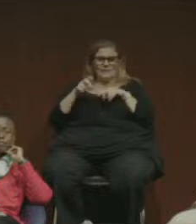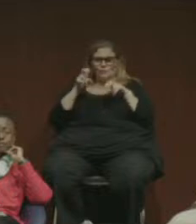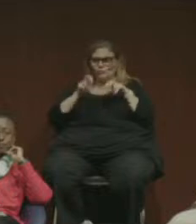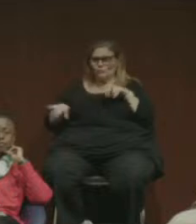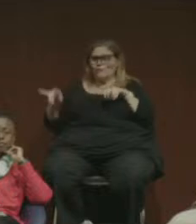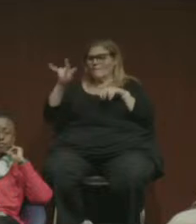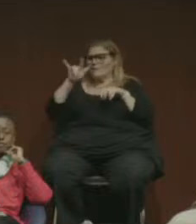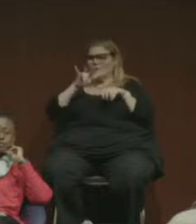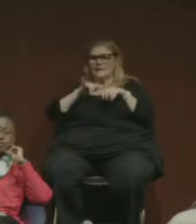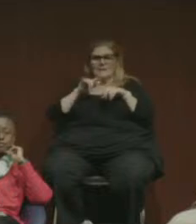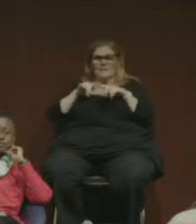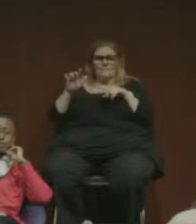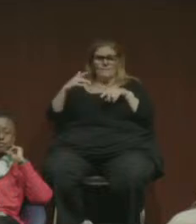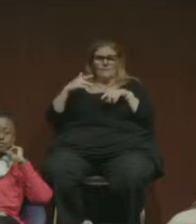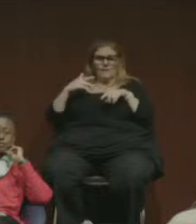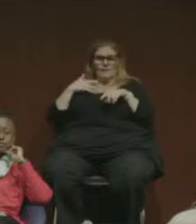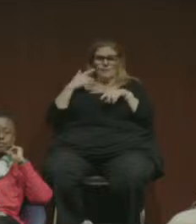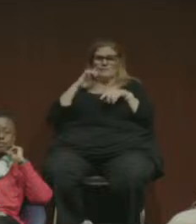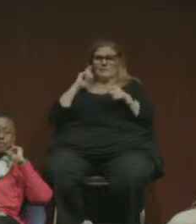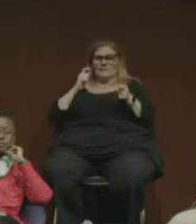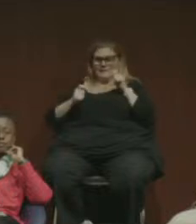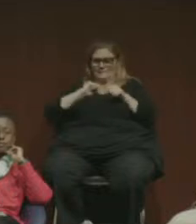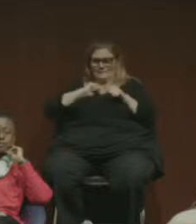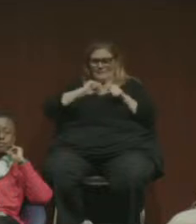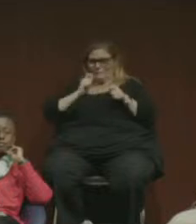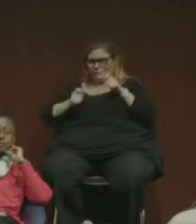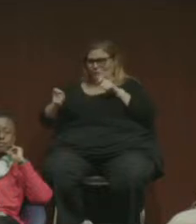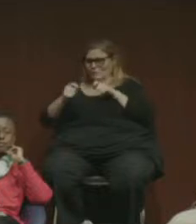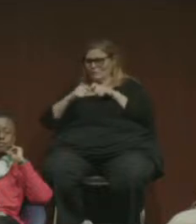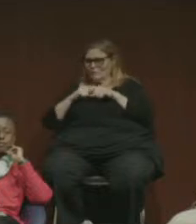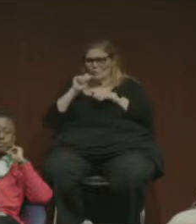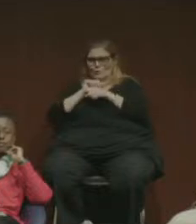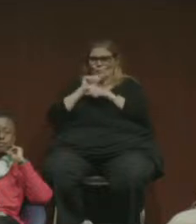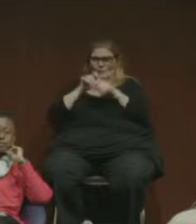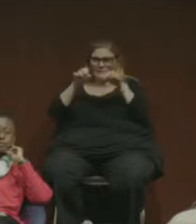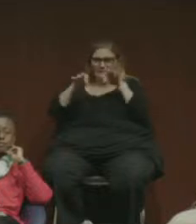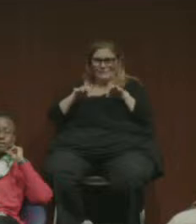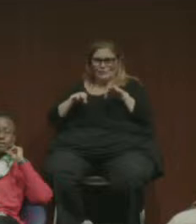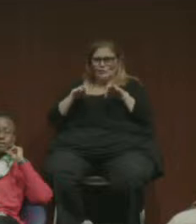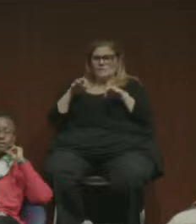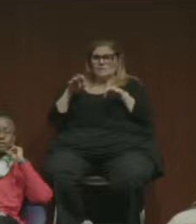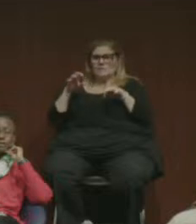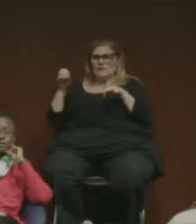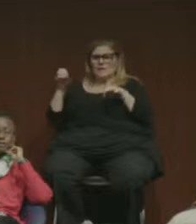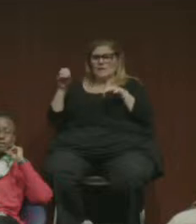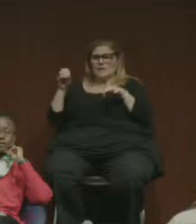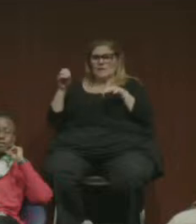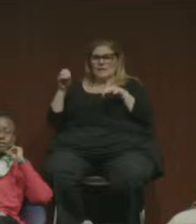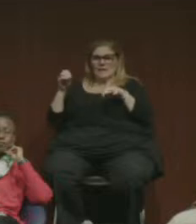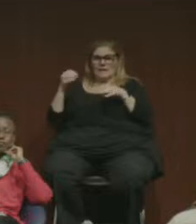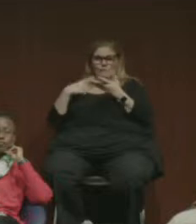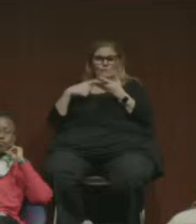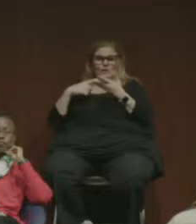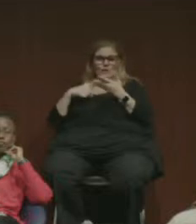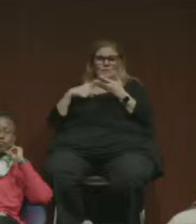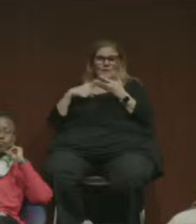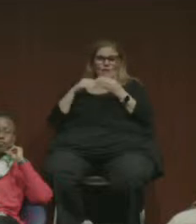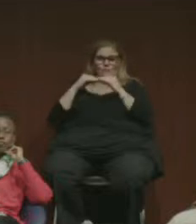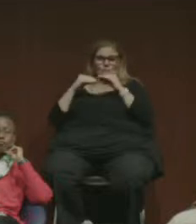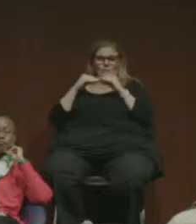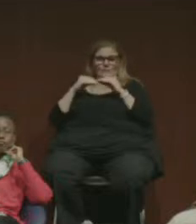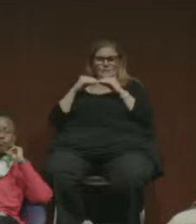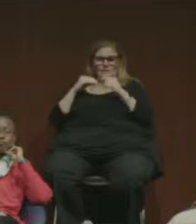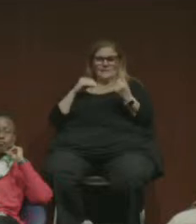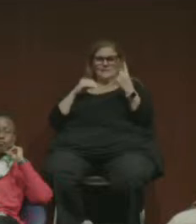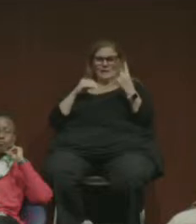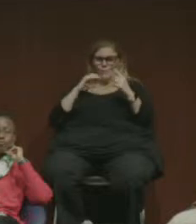traveling, and your sense of self changes. So, like, what are your working definitions? And like, when you talk about reparations, it's not